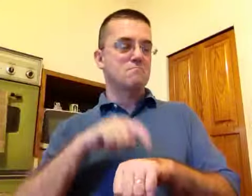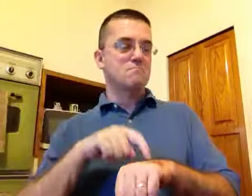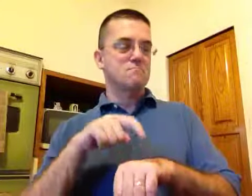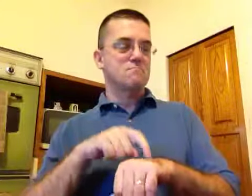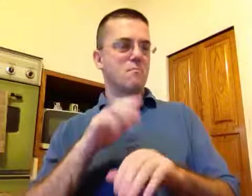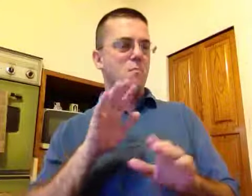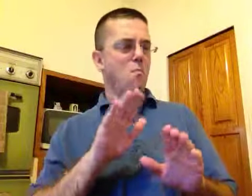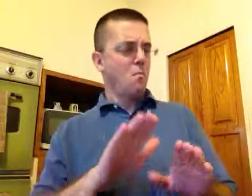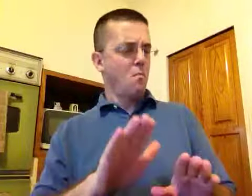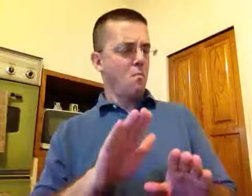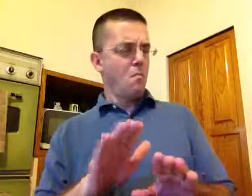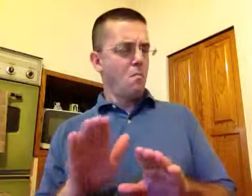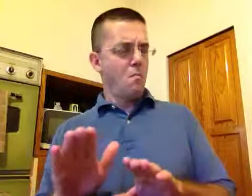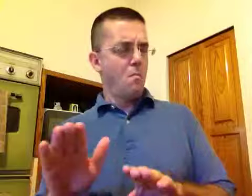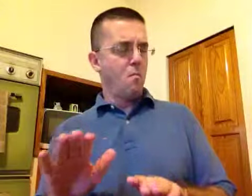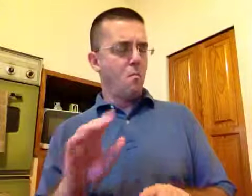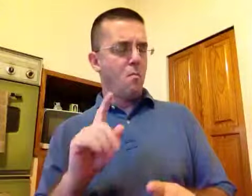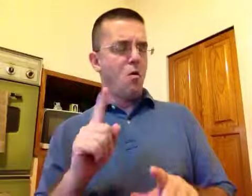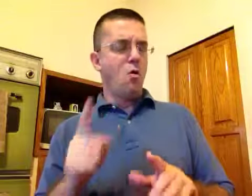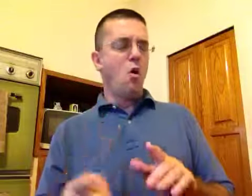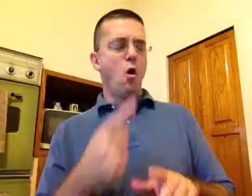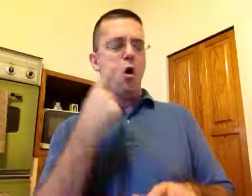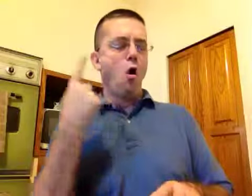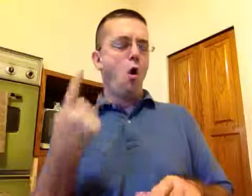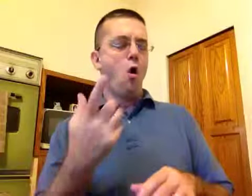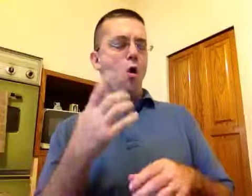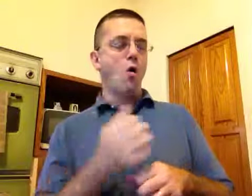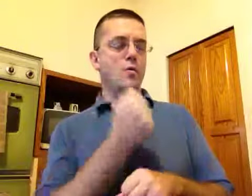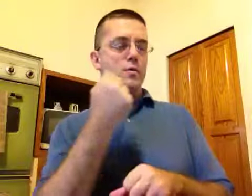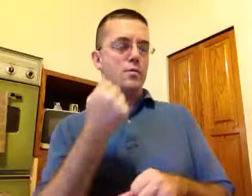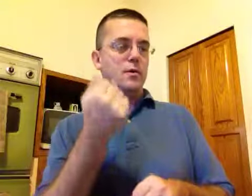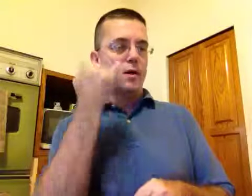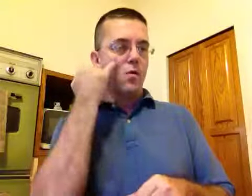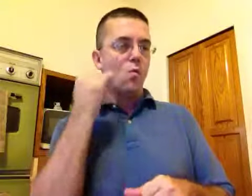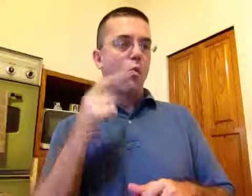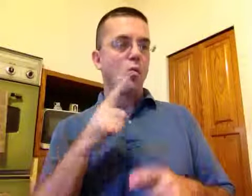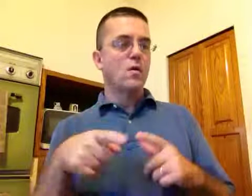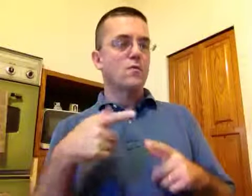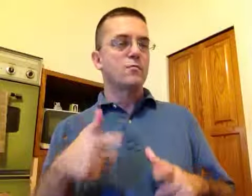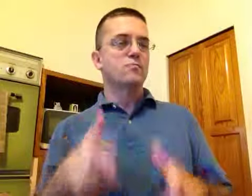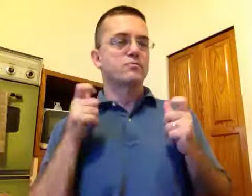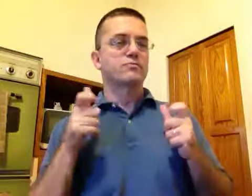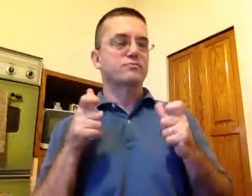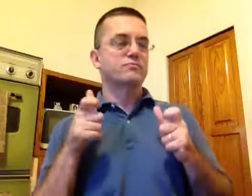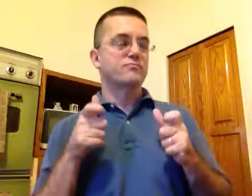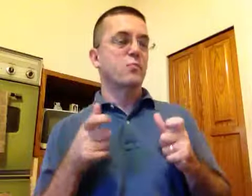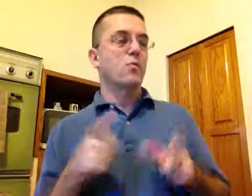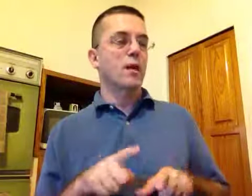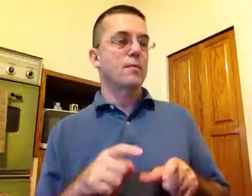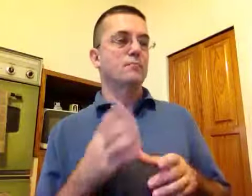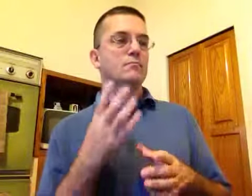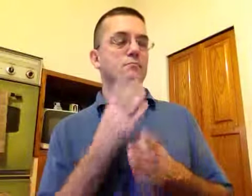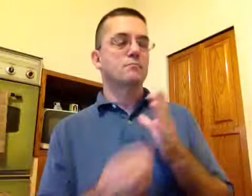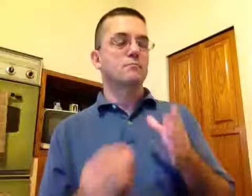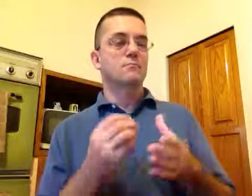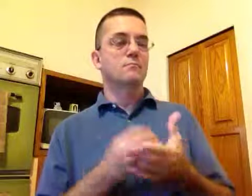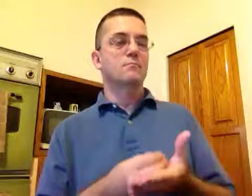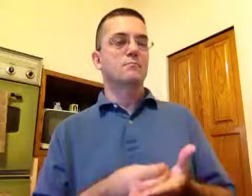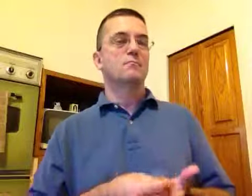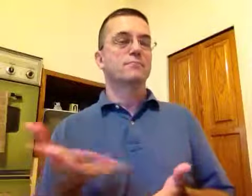slow down with money, you almost always win. Anytime you get in a hurry with money, you almost always lose. The Bible says, he who hastens